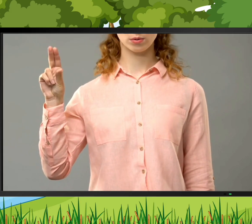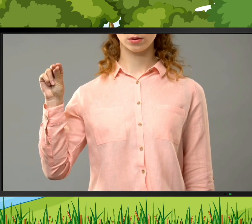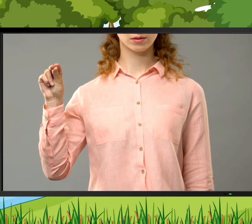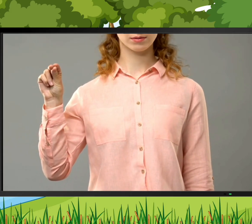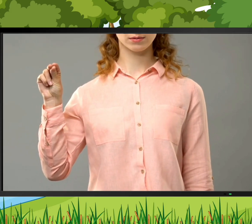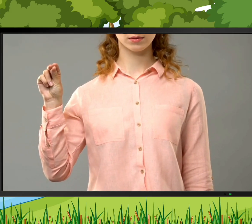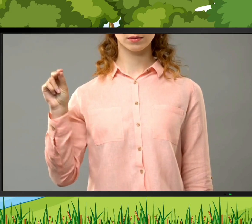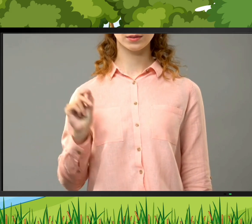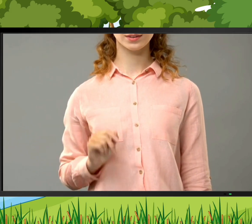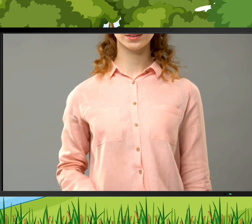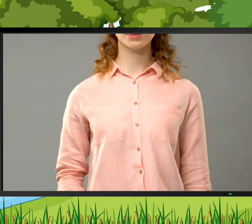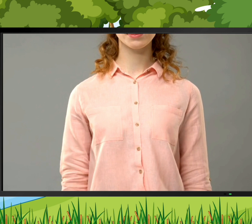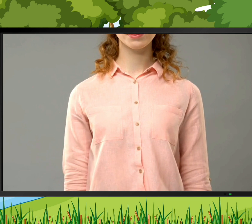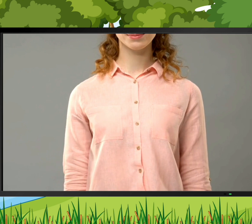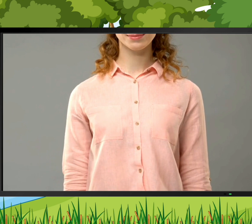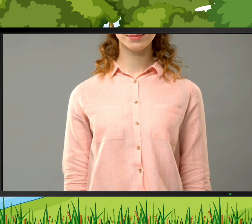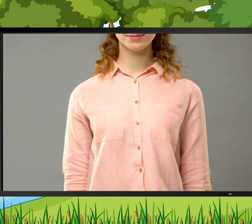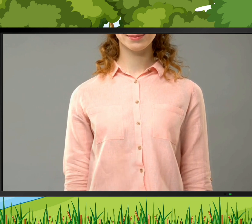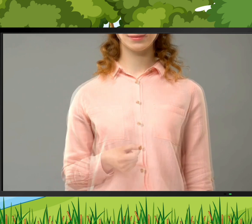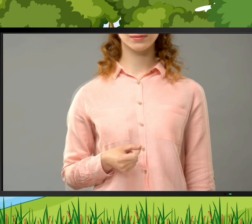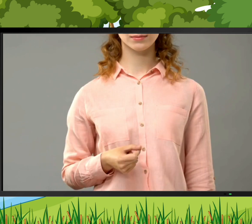No.